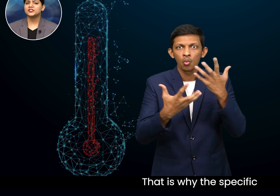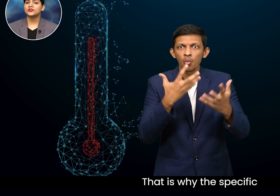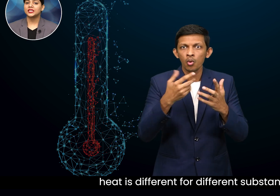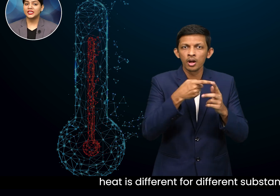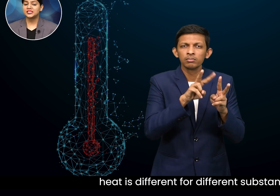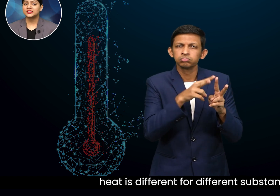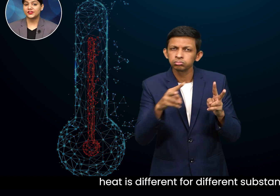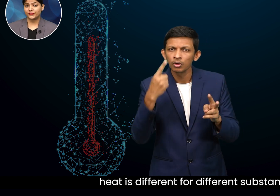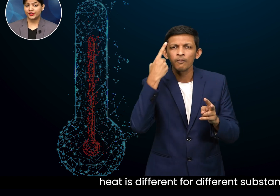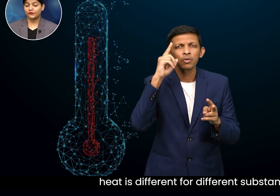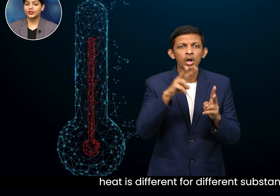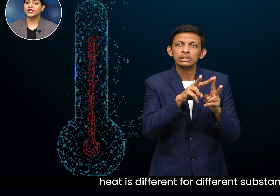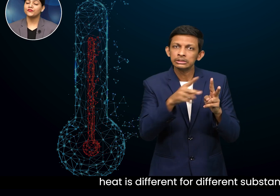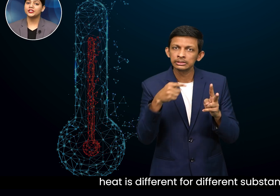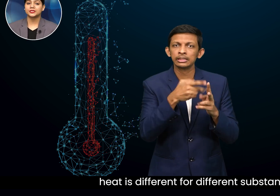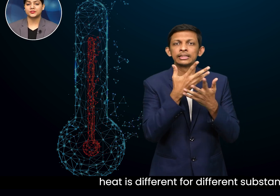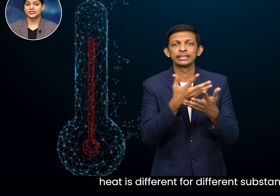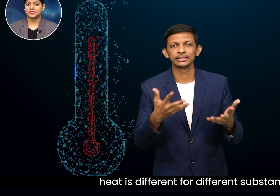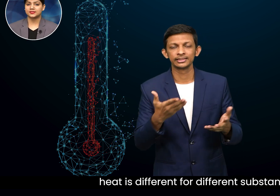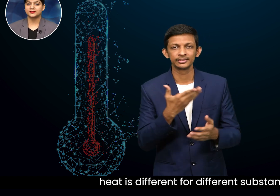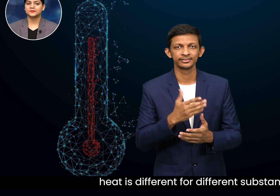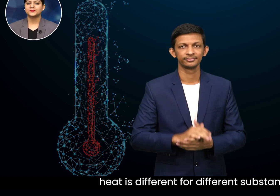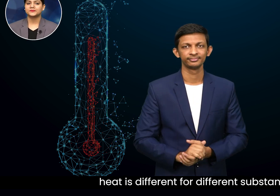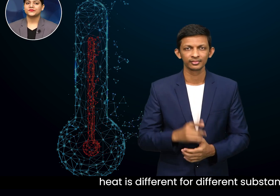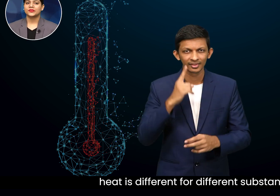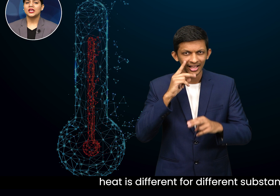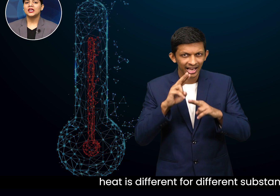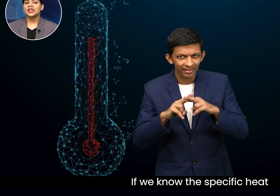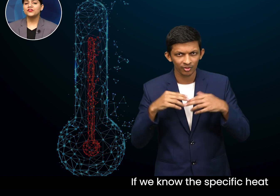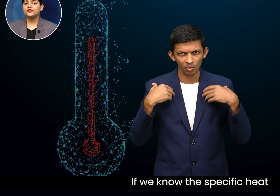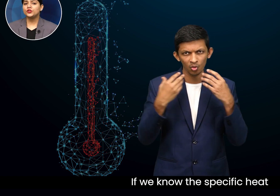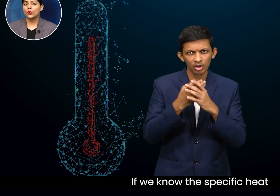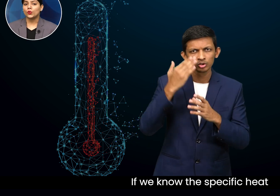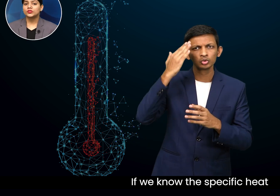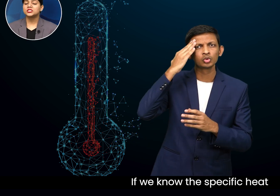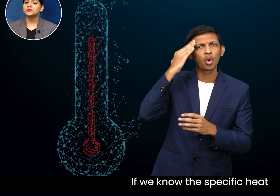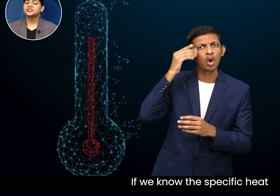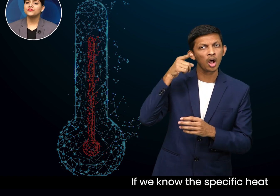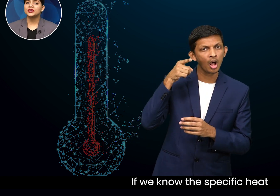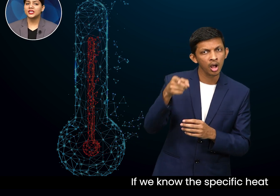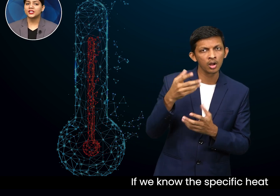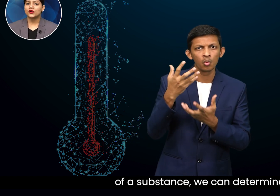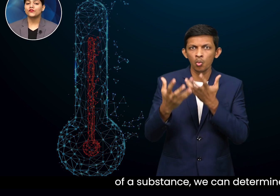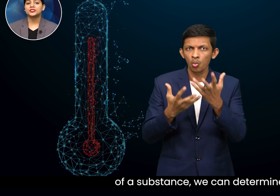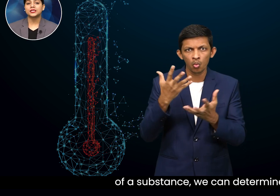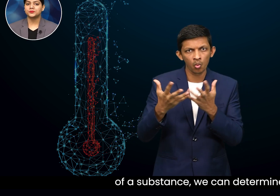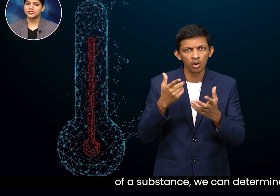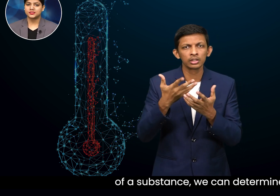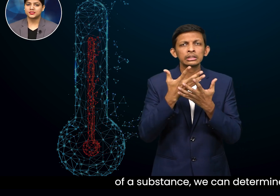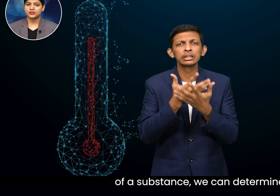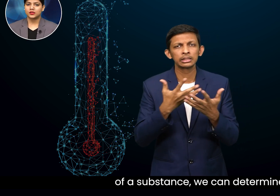the specific heat is different for different substances. If we know the specific heat of